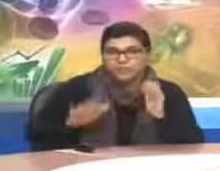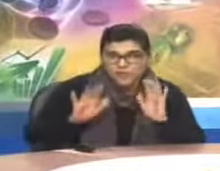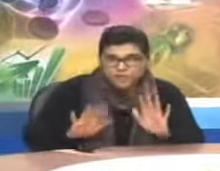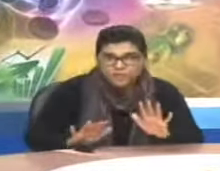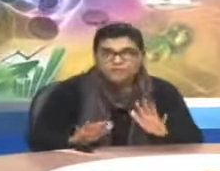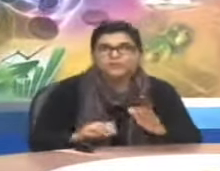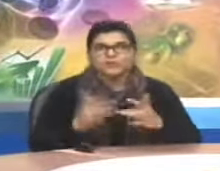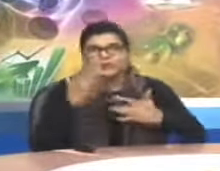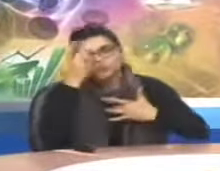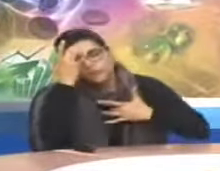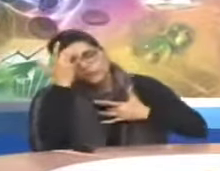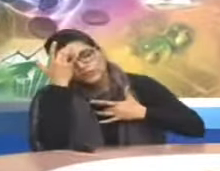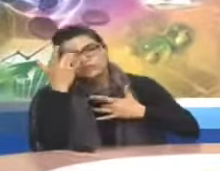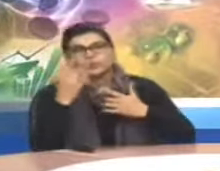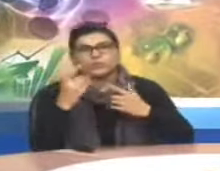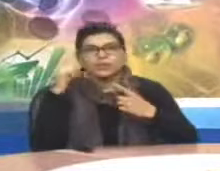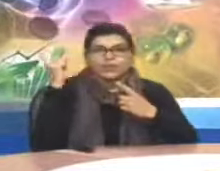our health.